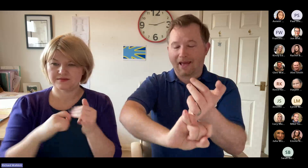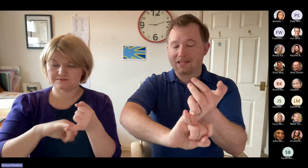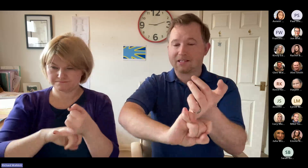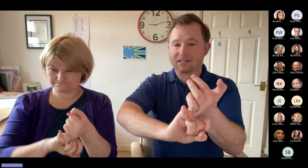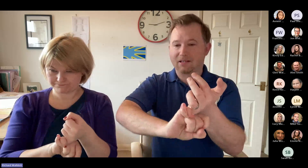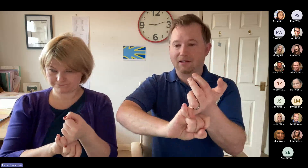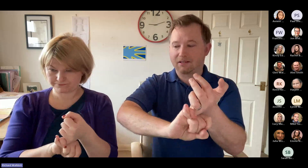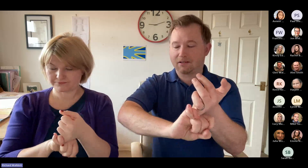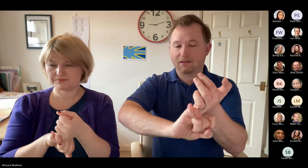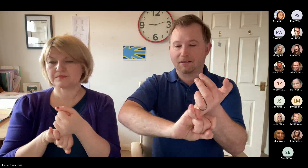S.